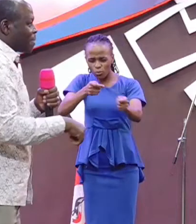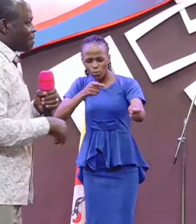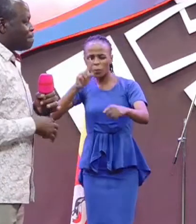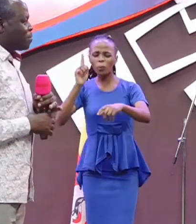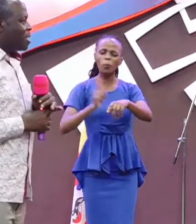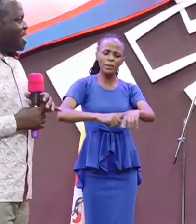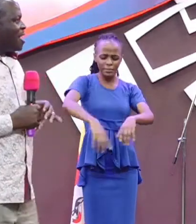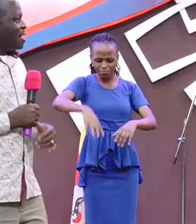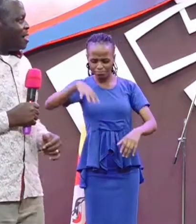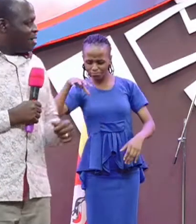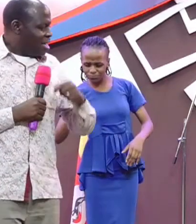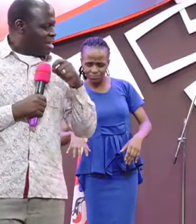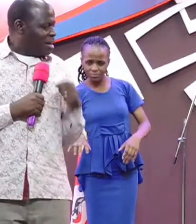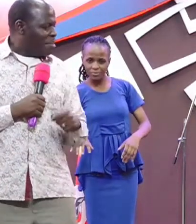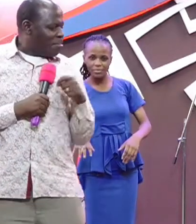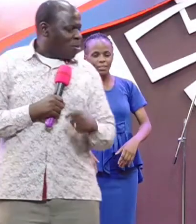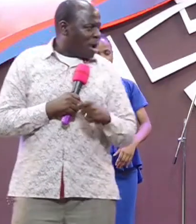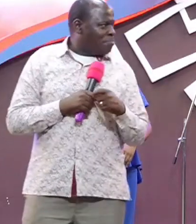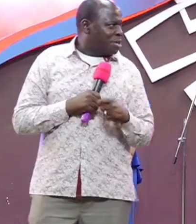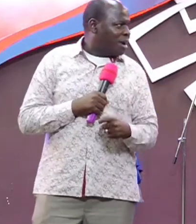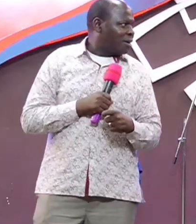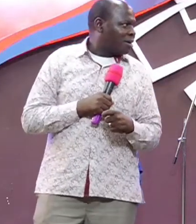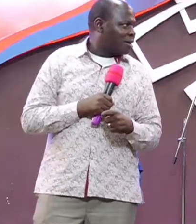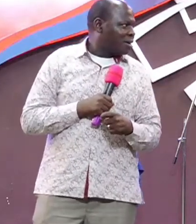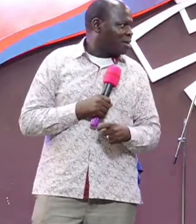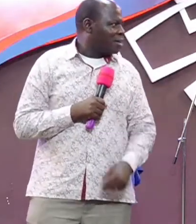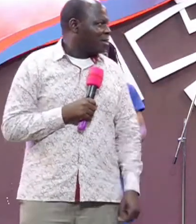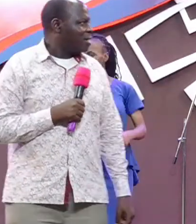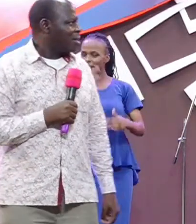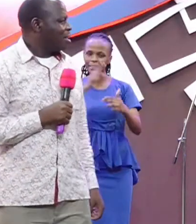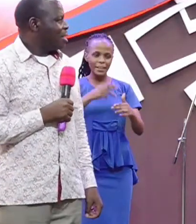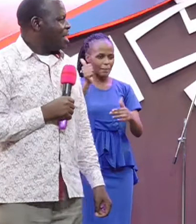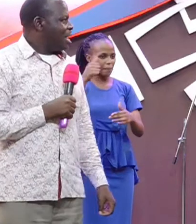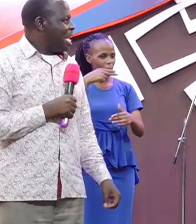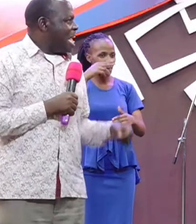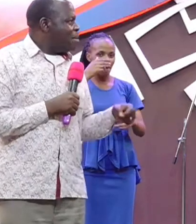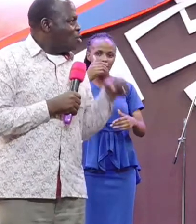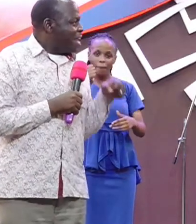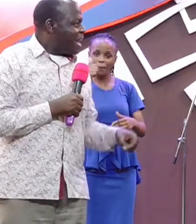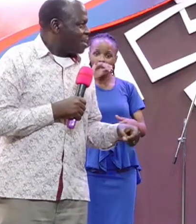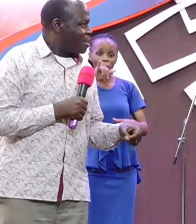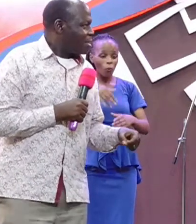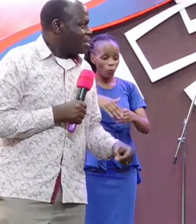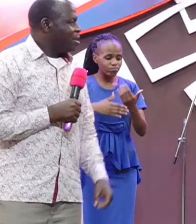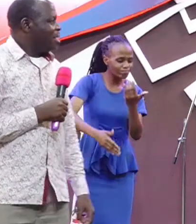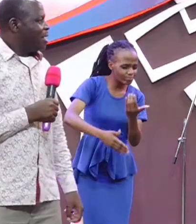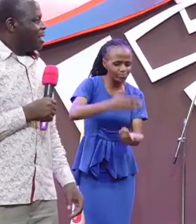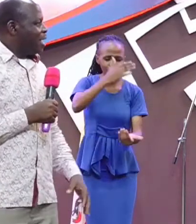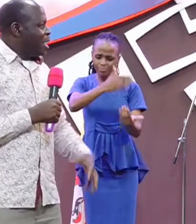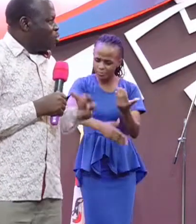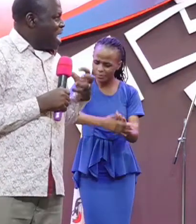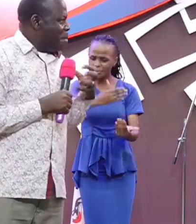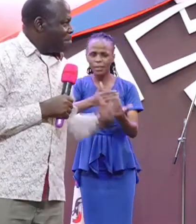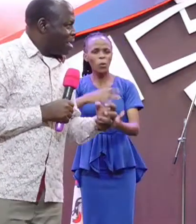he began to reign when he was young, he has a mother called Abijah who